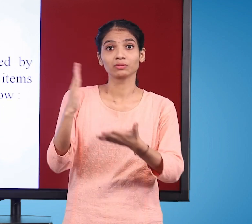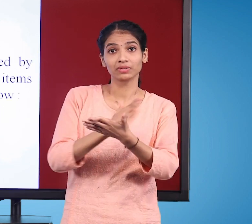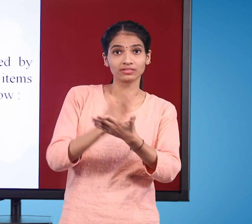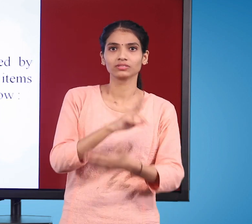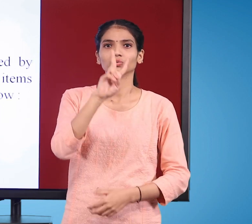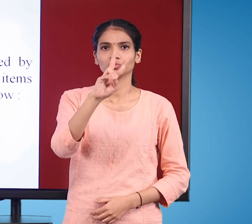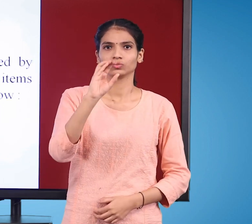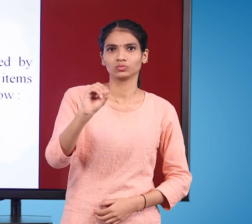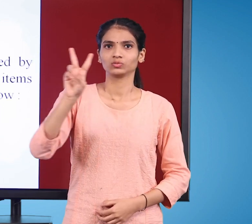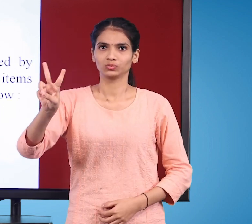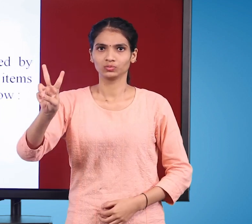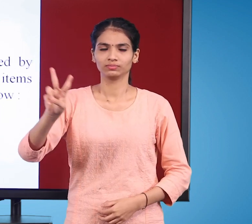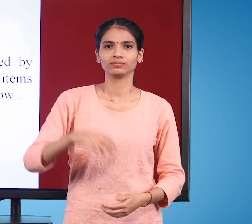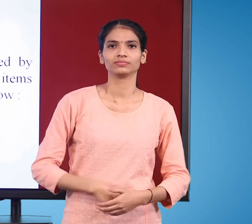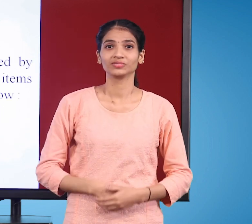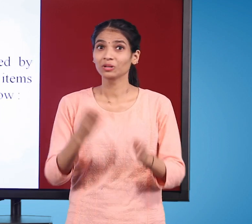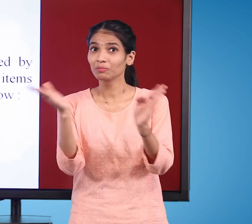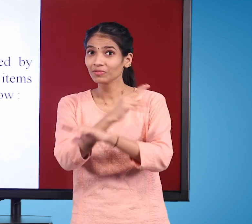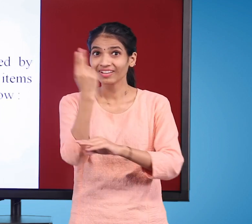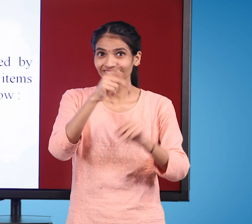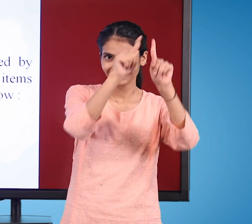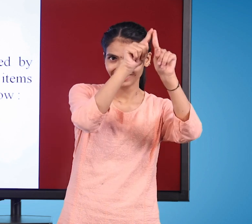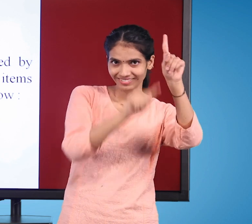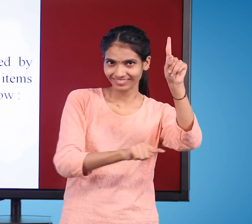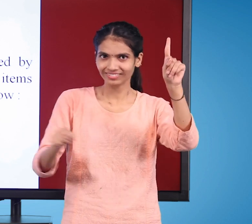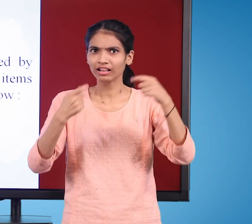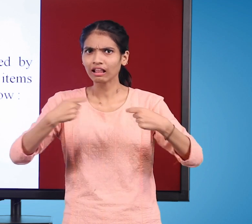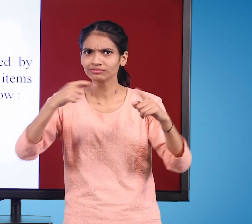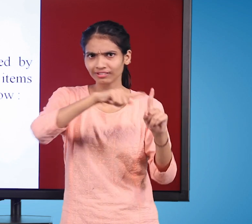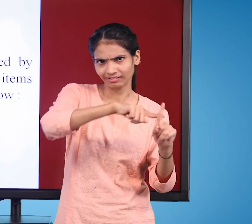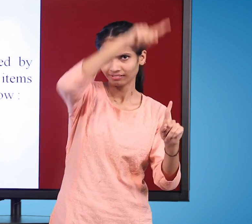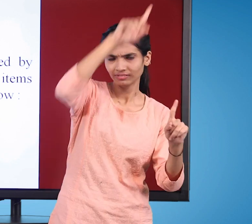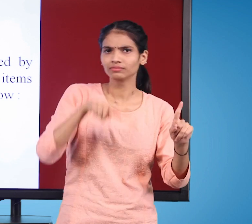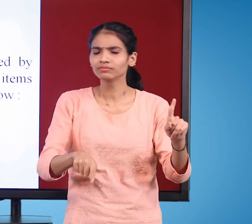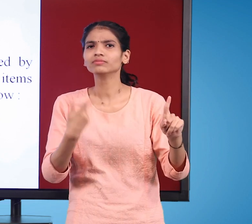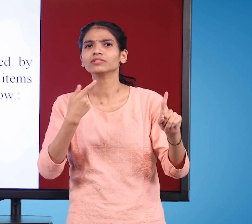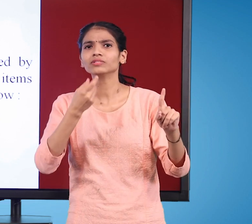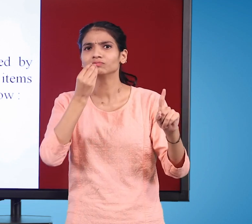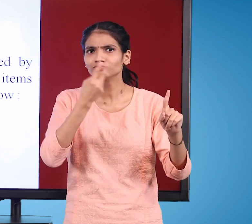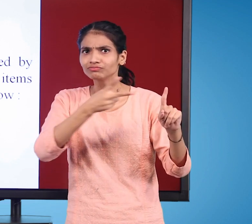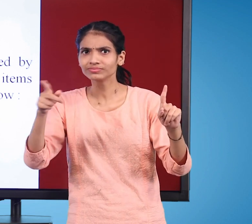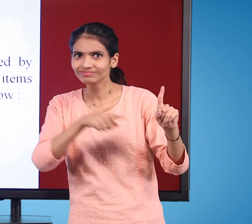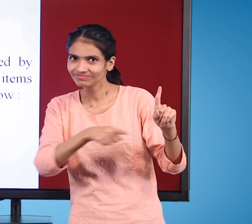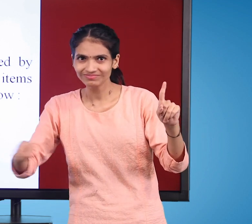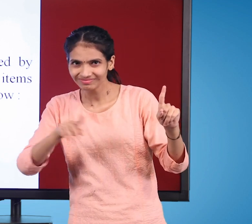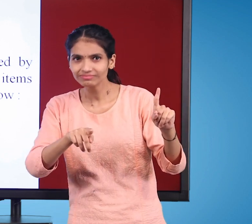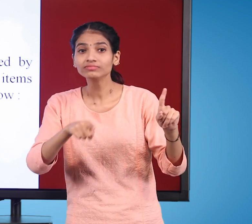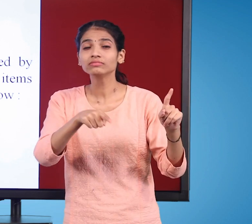Page 202. Same data can be represented by interchanging positions of items and